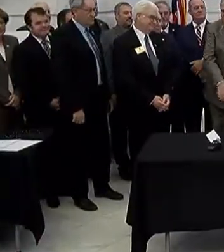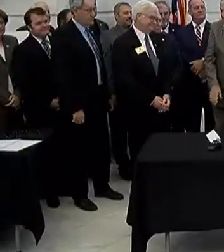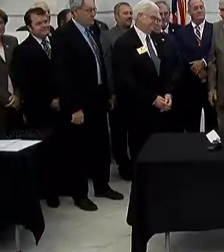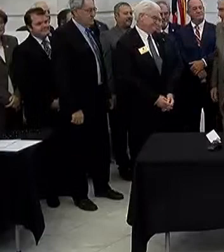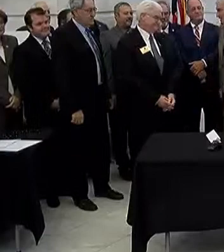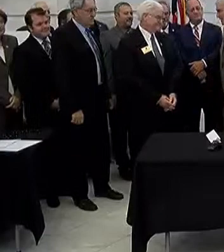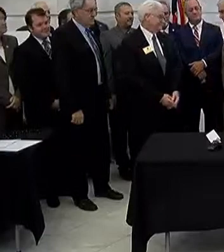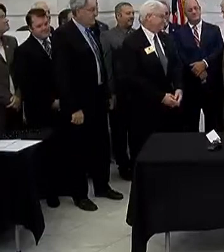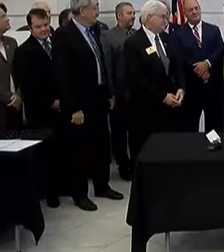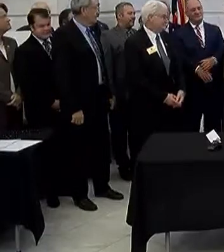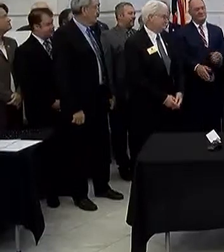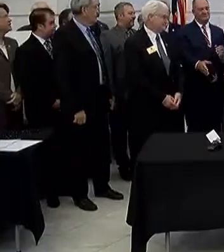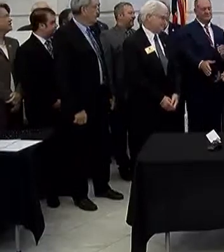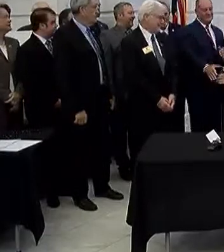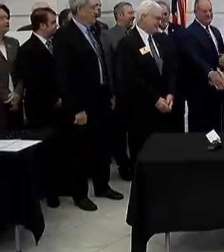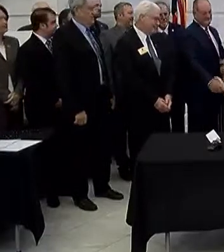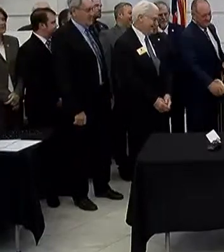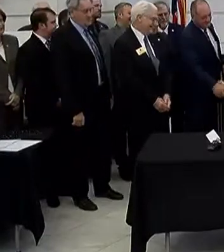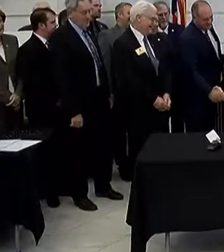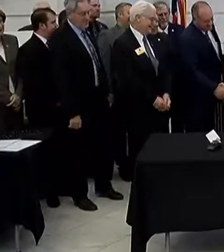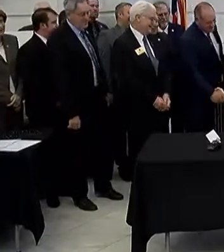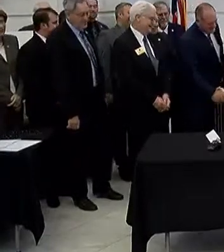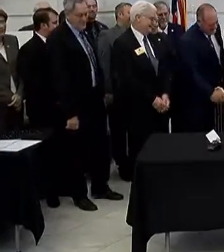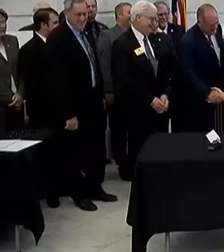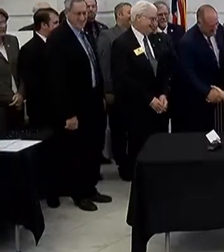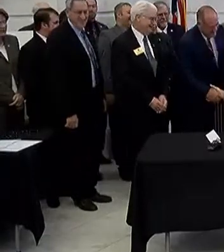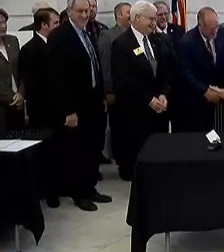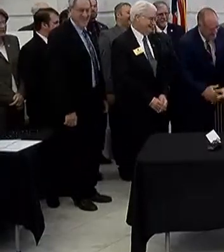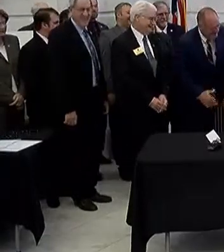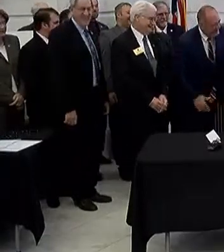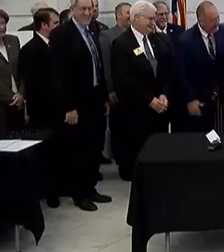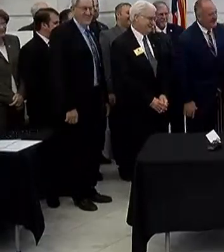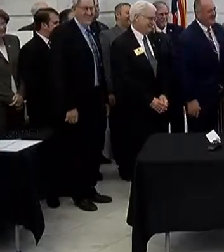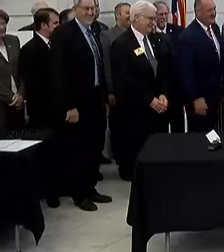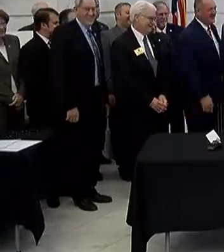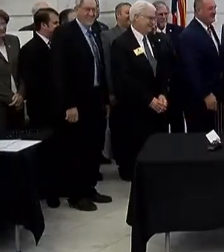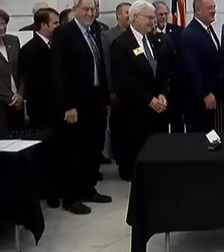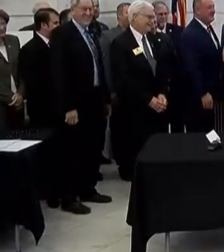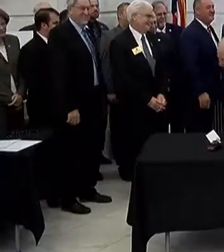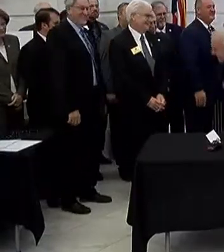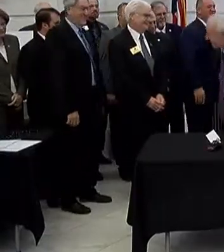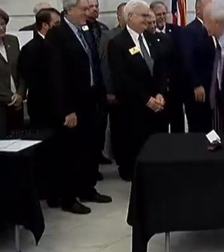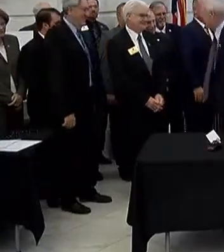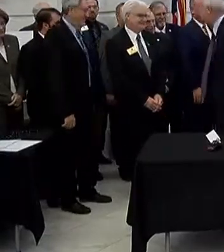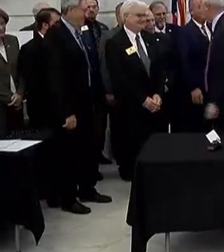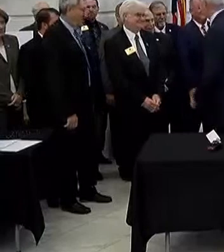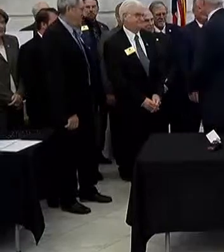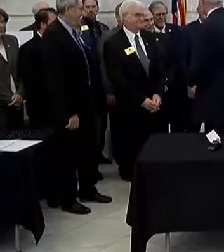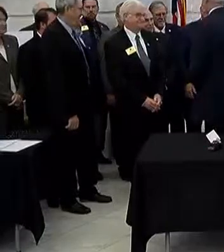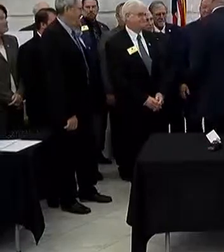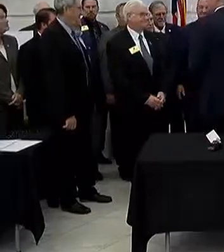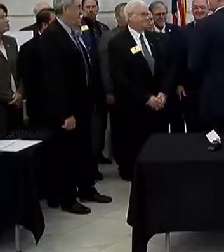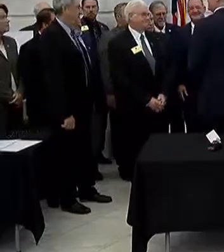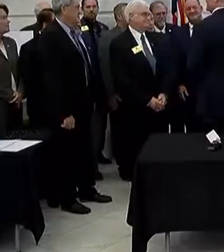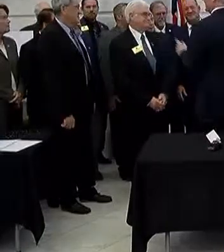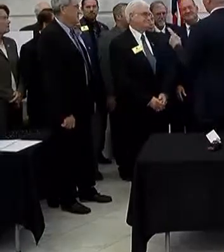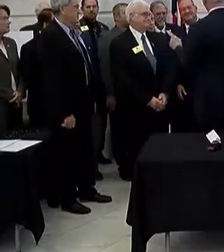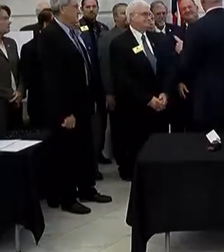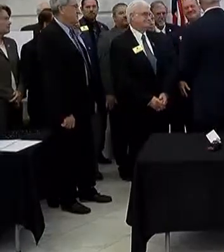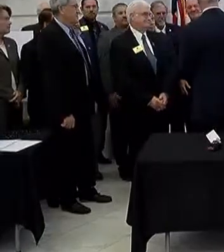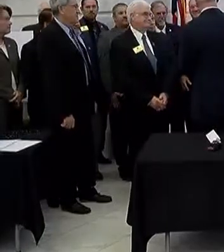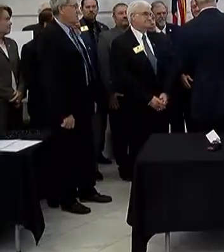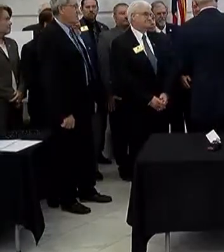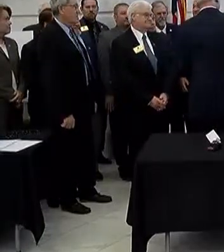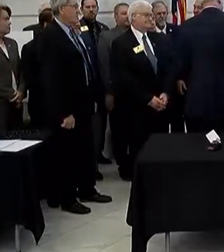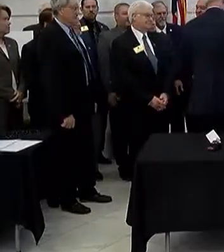Where'd the pro team go? Good. I'm good. Thank you, sir. That's all right. And I don't have